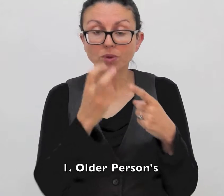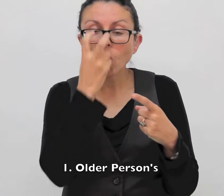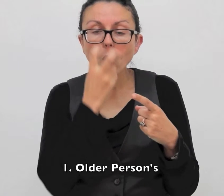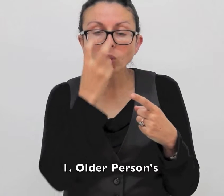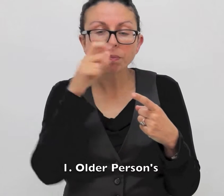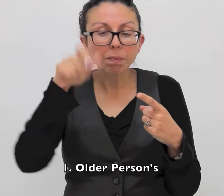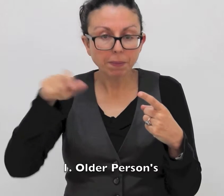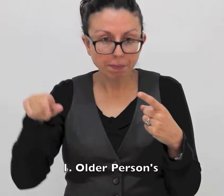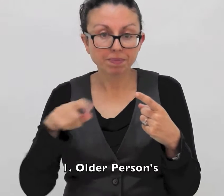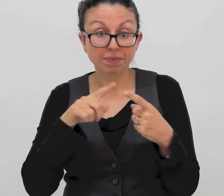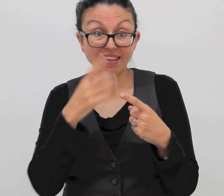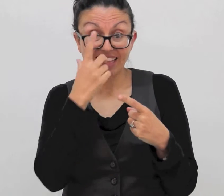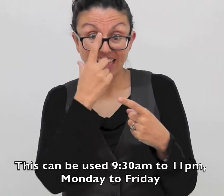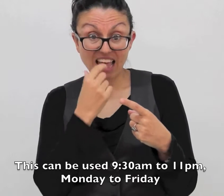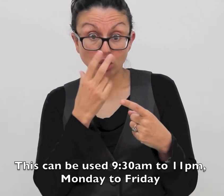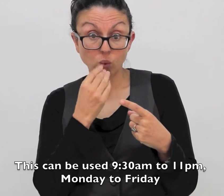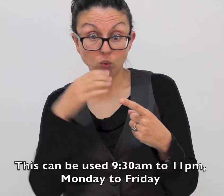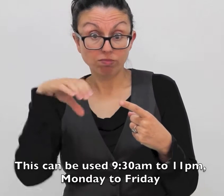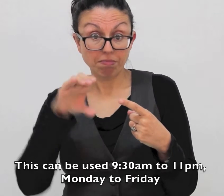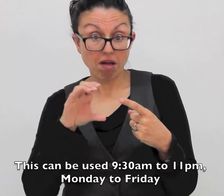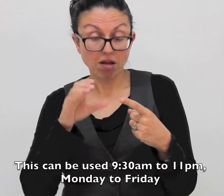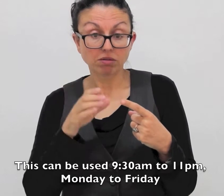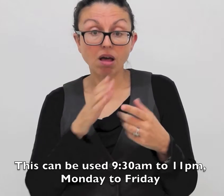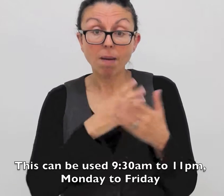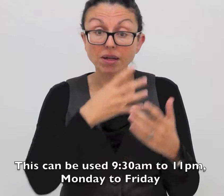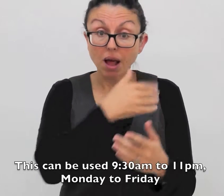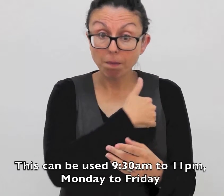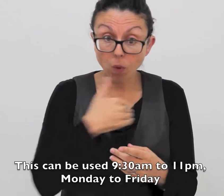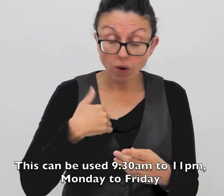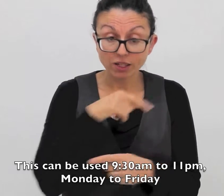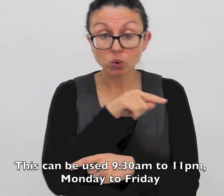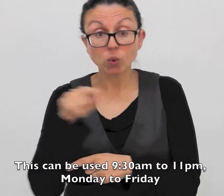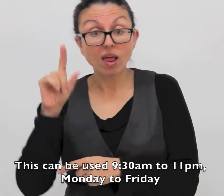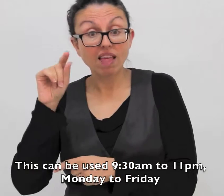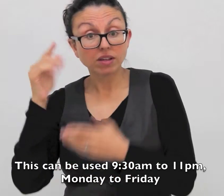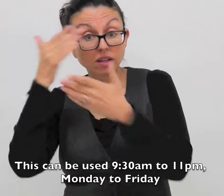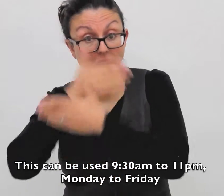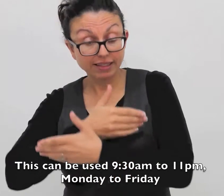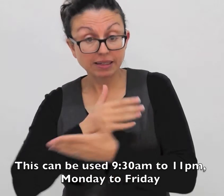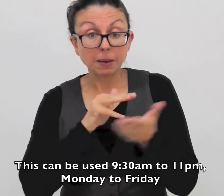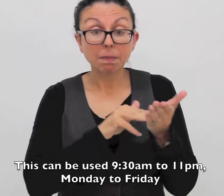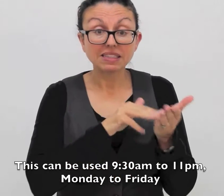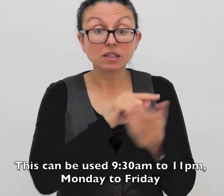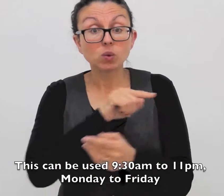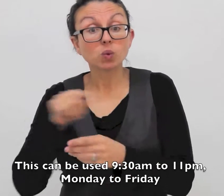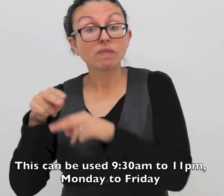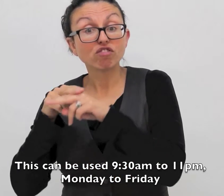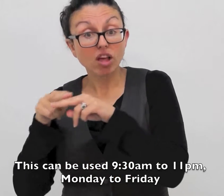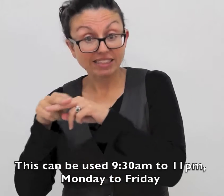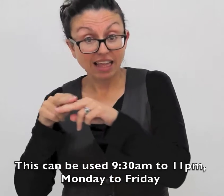The first one, older persons. This can be used 9:30 in the morning to 11 in the evening, Monday to